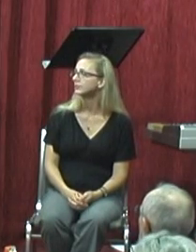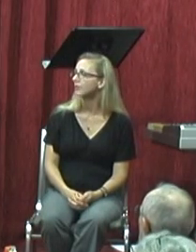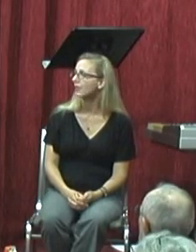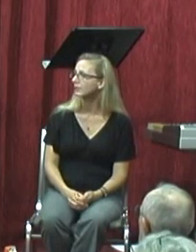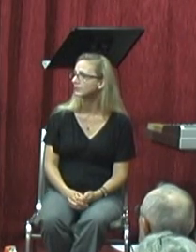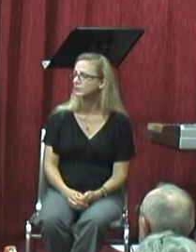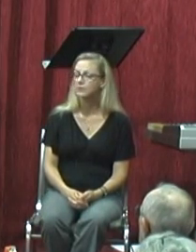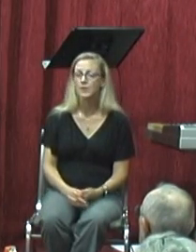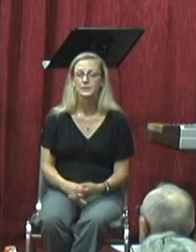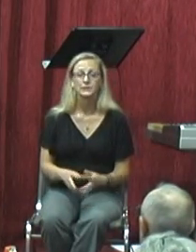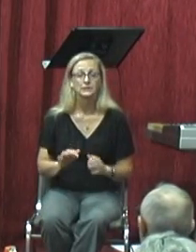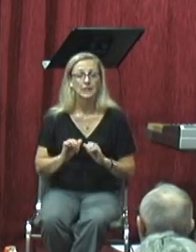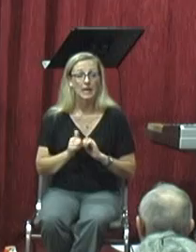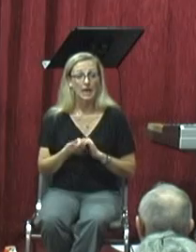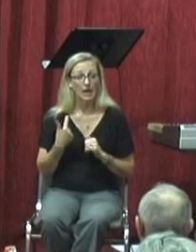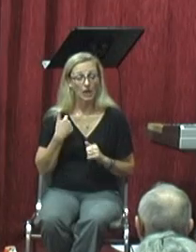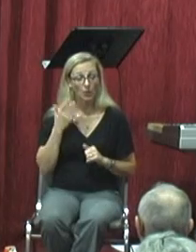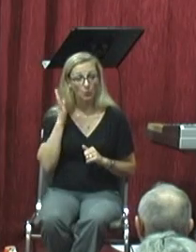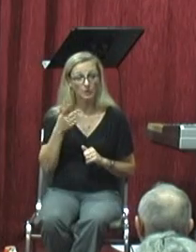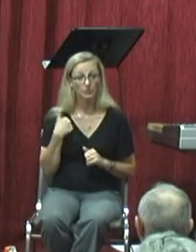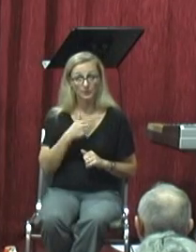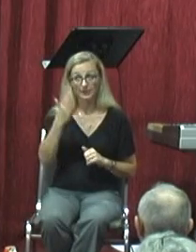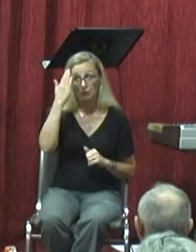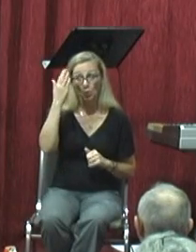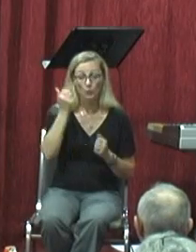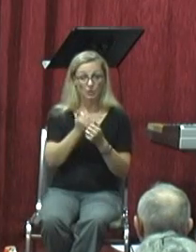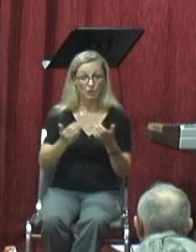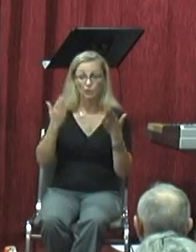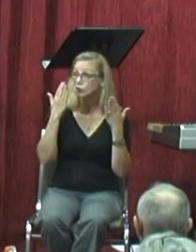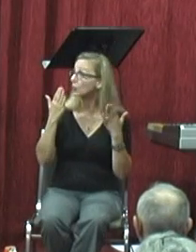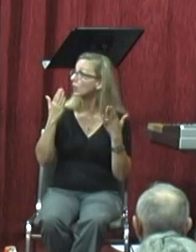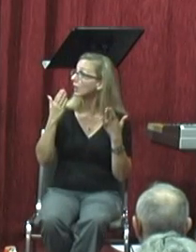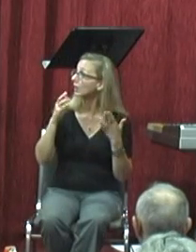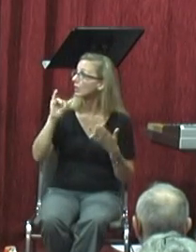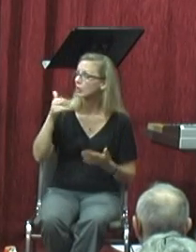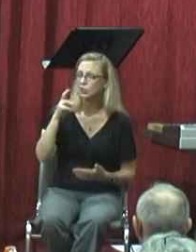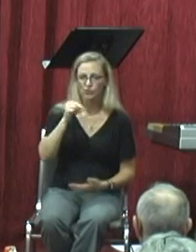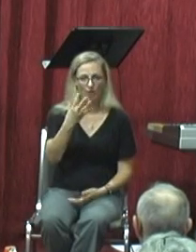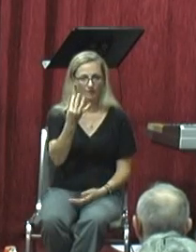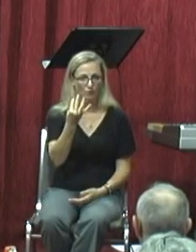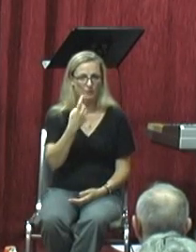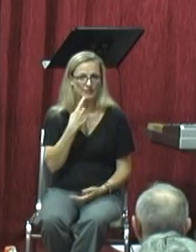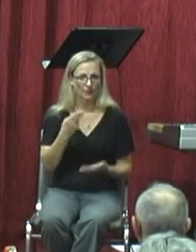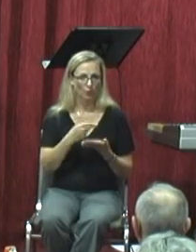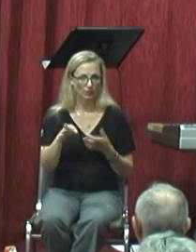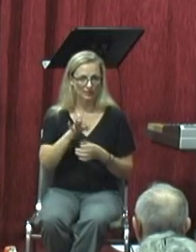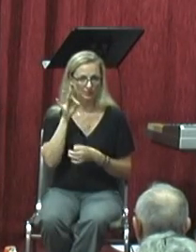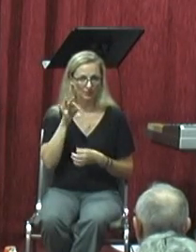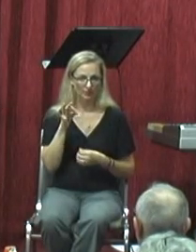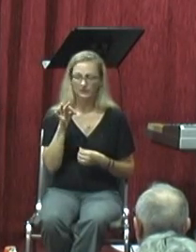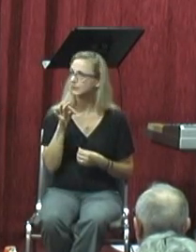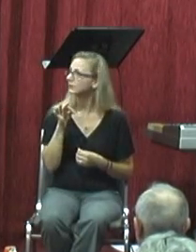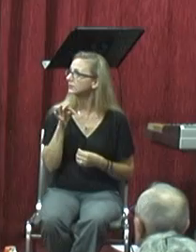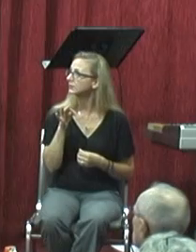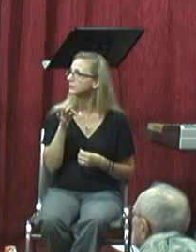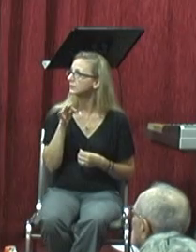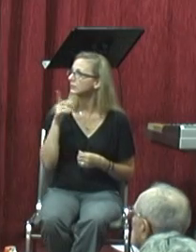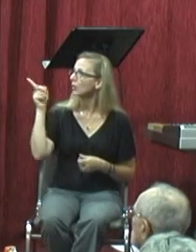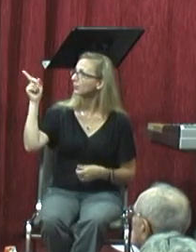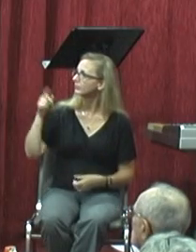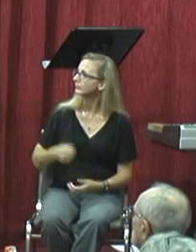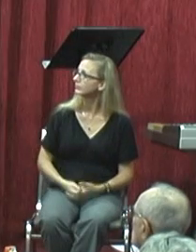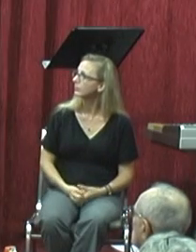How will we know him? In John 14, but the Counselor, the Ruach HaKodesh, whom the Father will send in my name, will teach